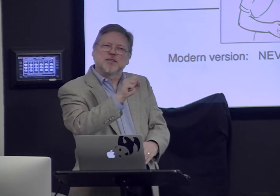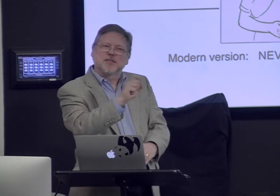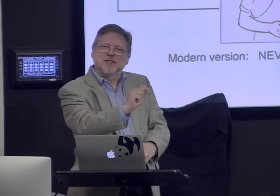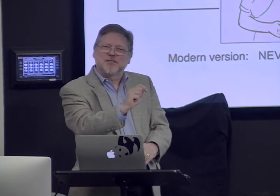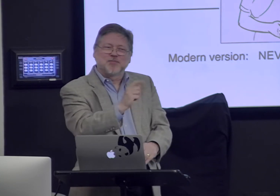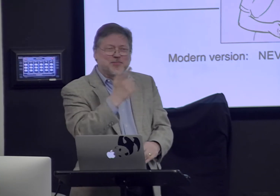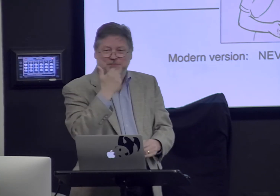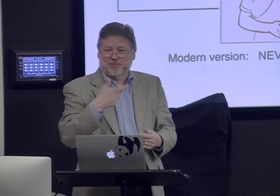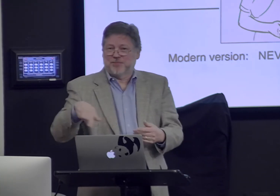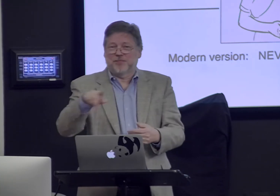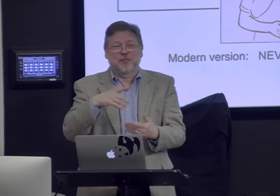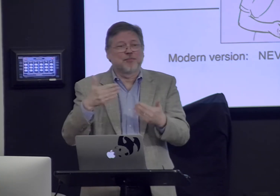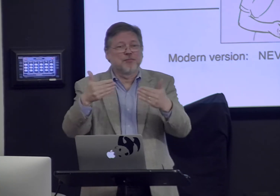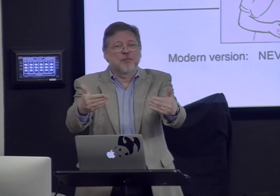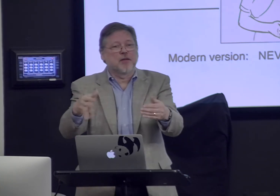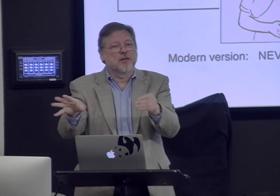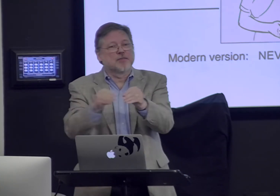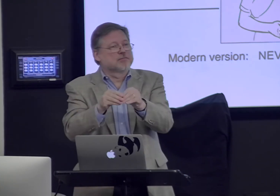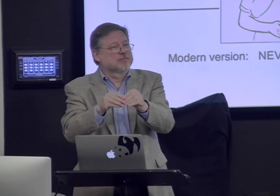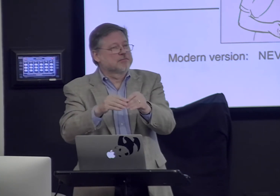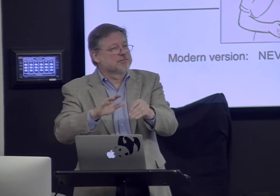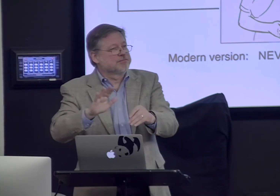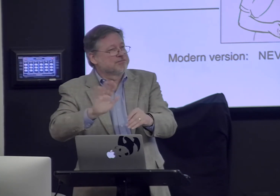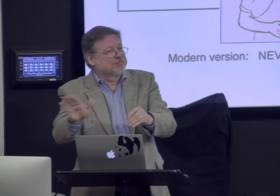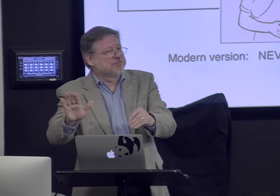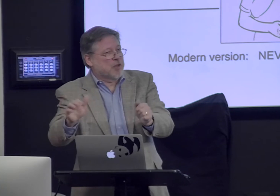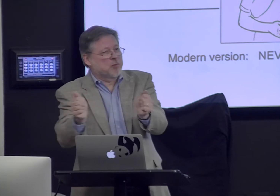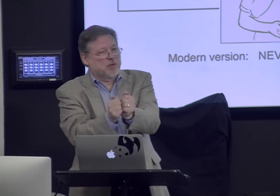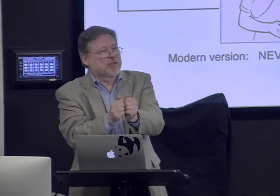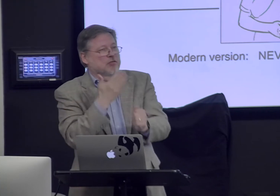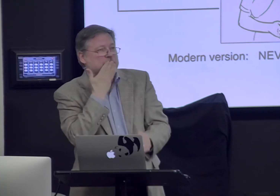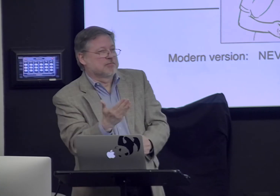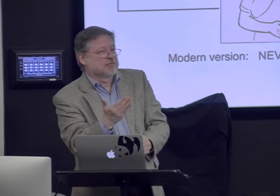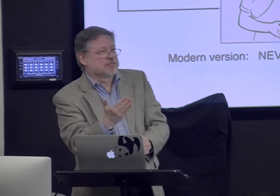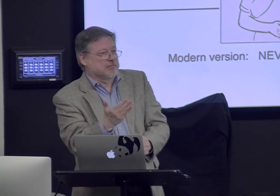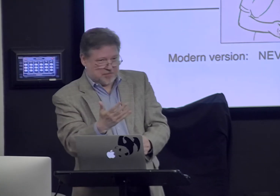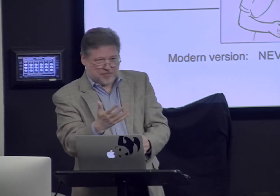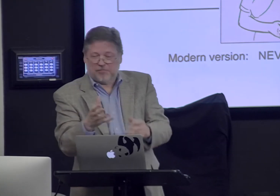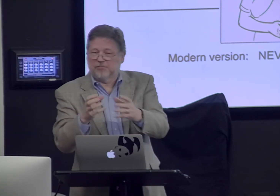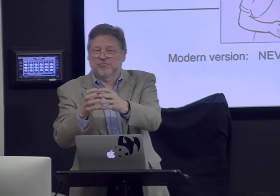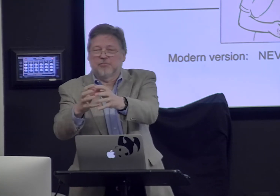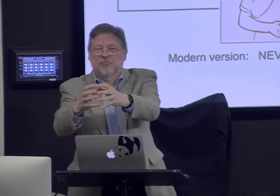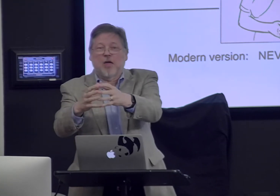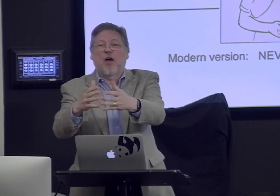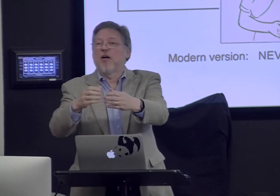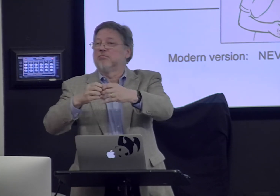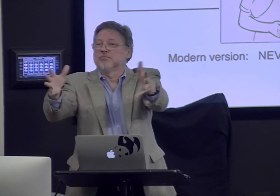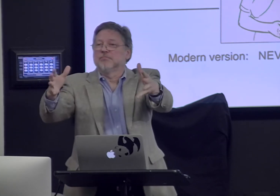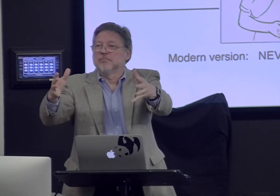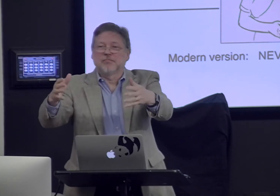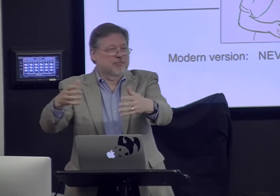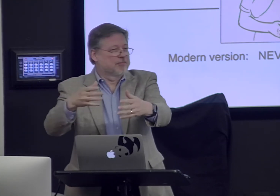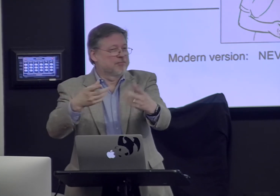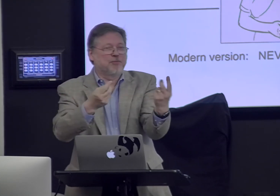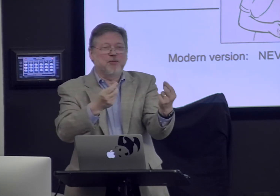So this indicates that this was a form that was very likely in use at the turn of the century, or the turn of the